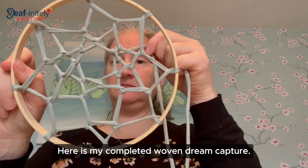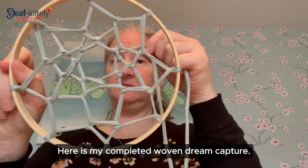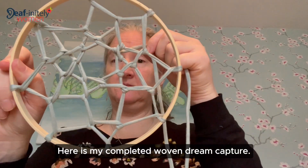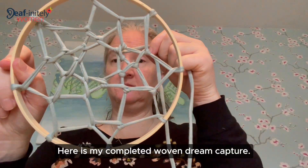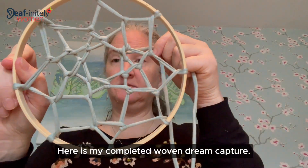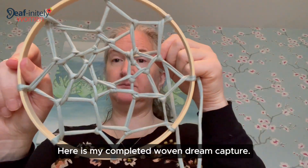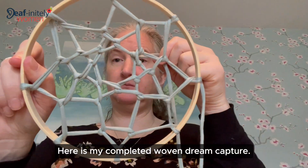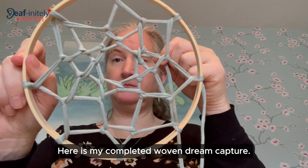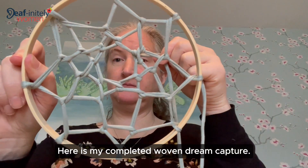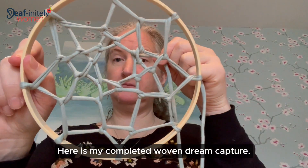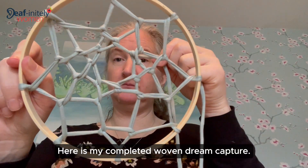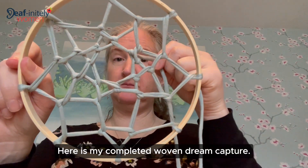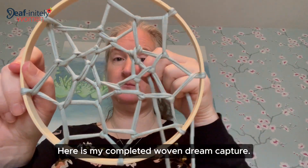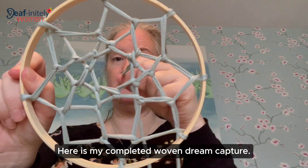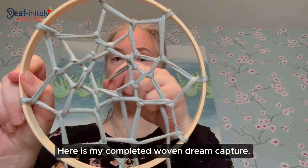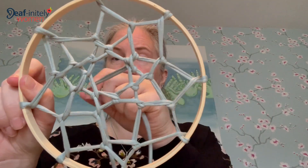completed woven dream catcher.